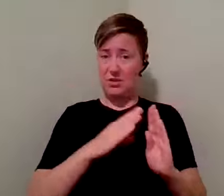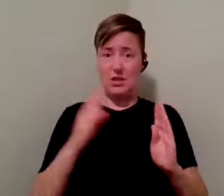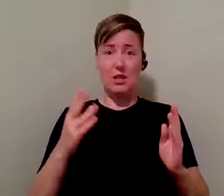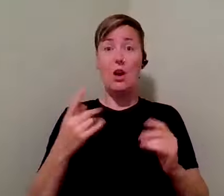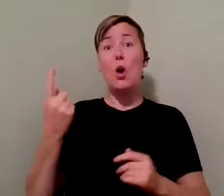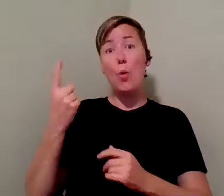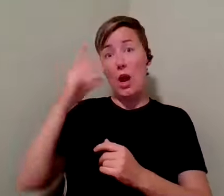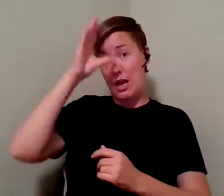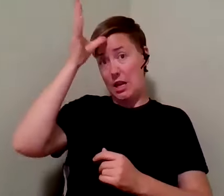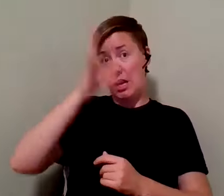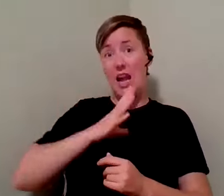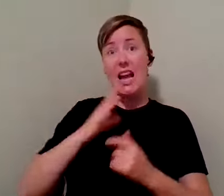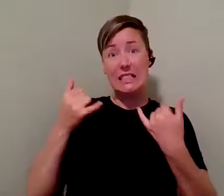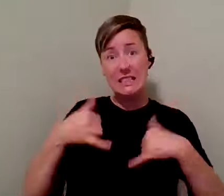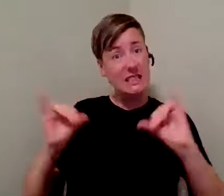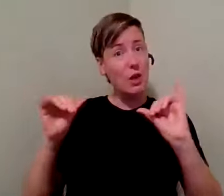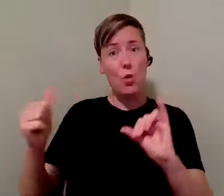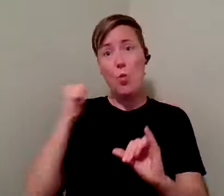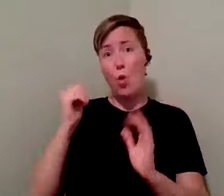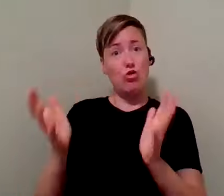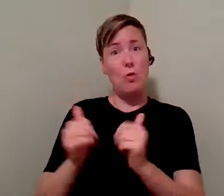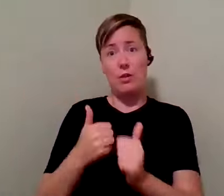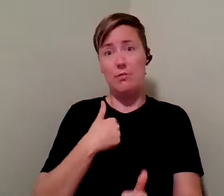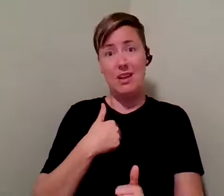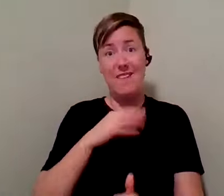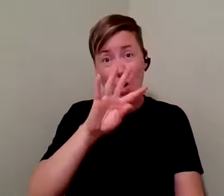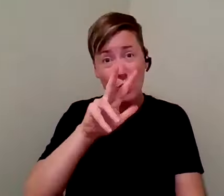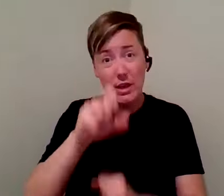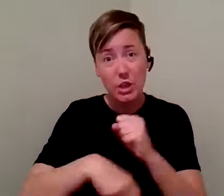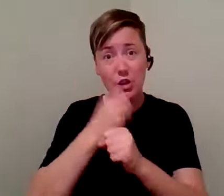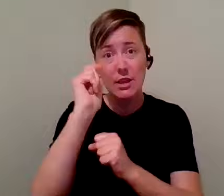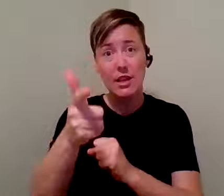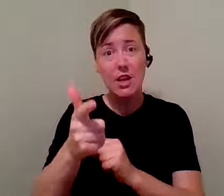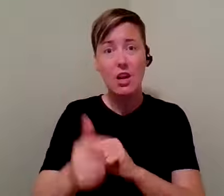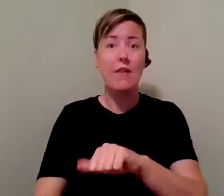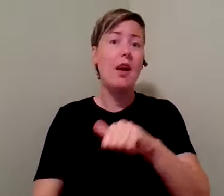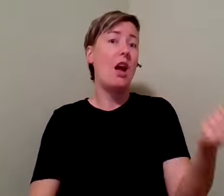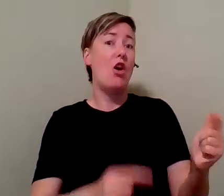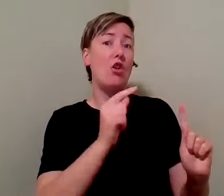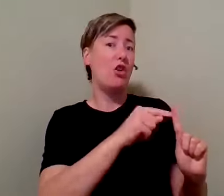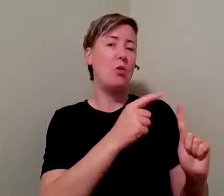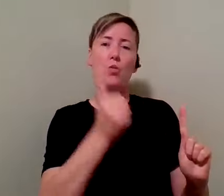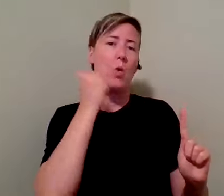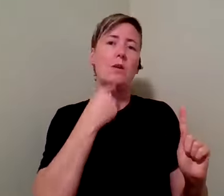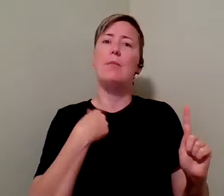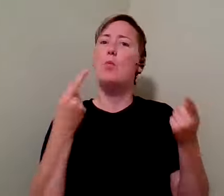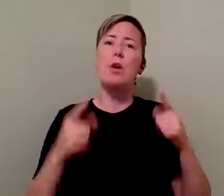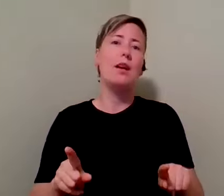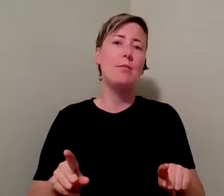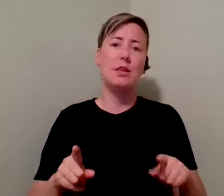me, and that's 43 years later. And the other guy will not tell me what happened. So that's one blackout I'm not in a hurry to